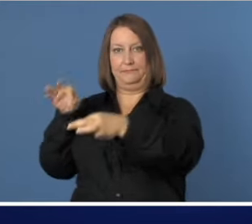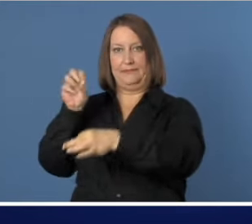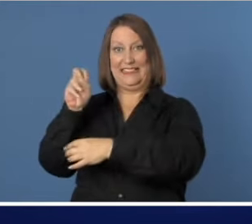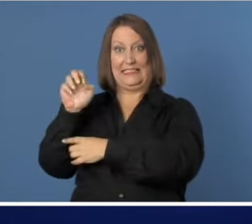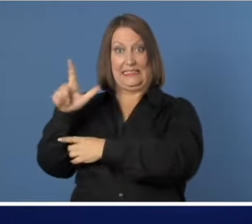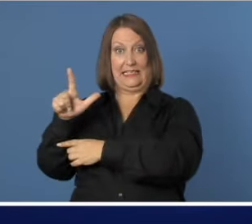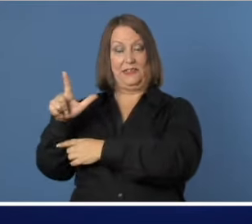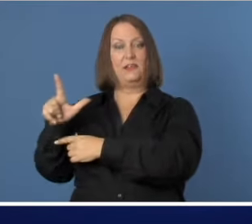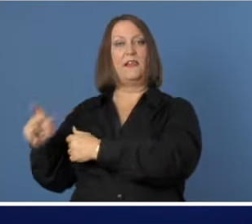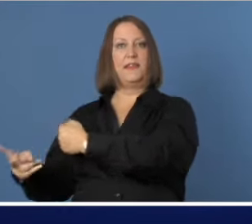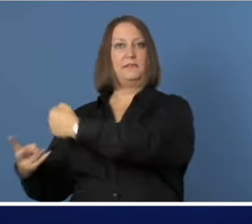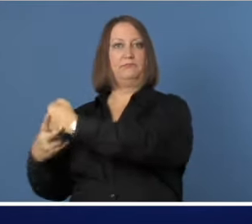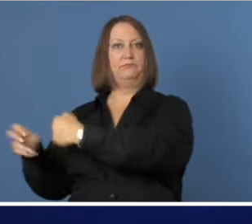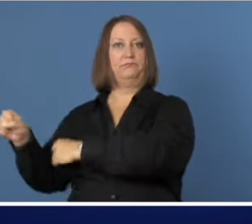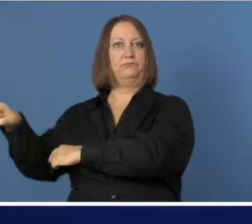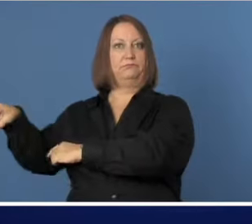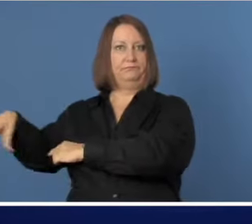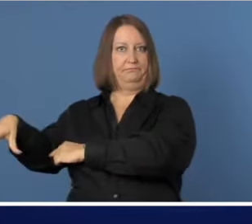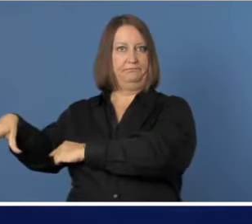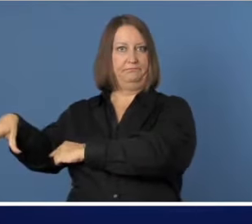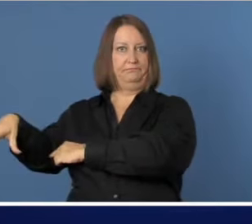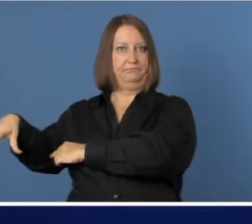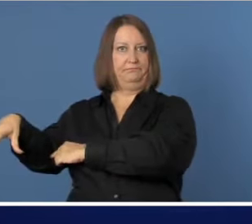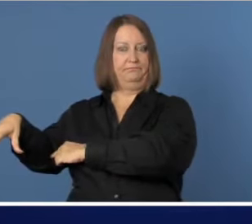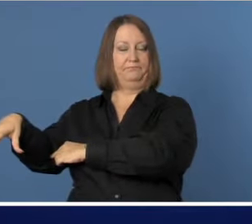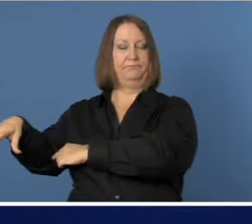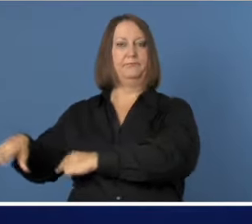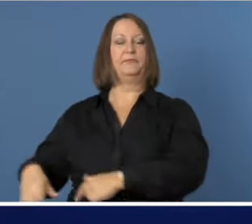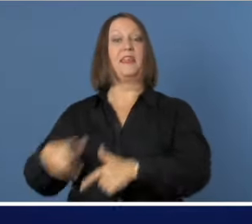Seal the bag and place it out of the way.